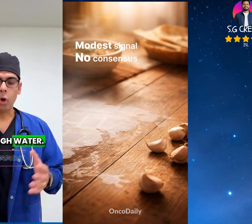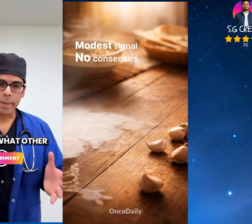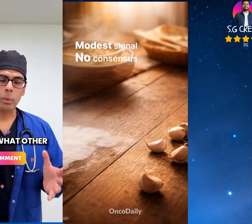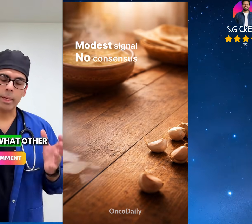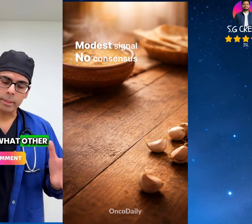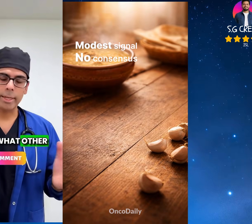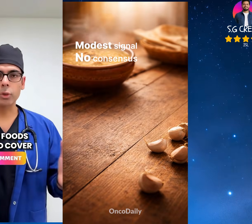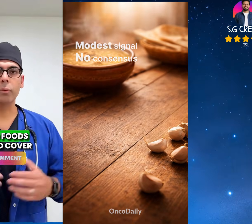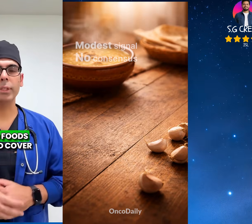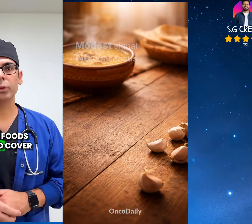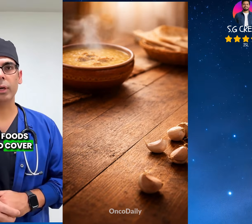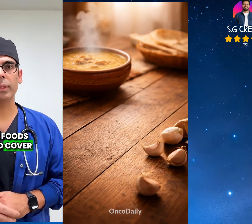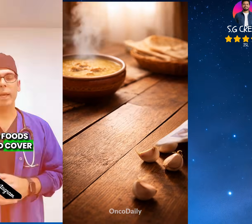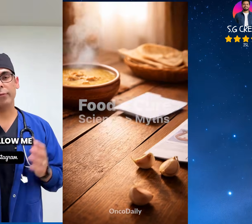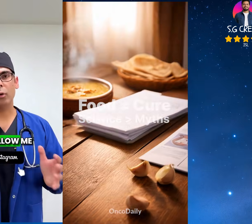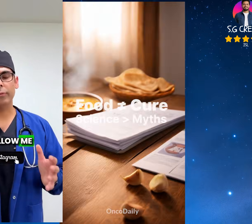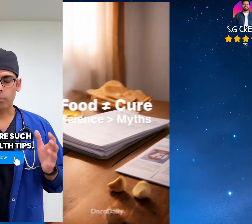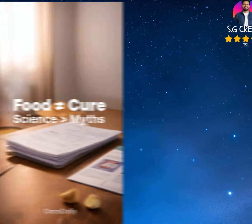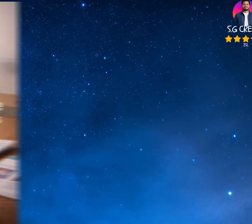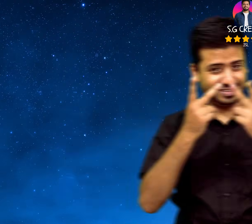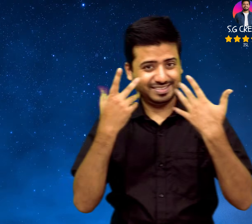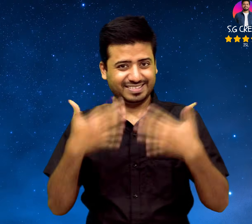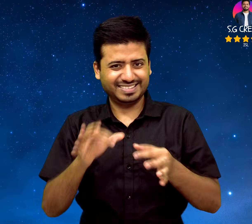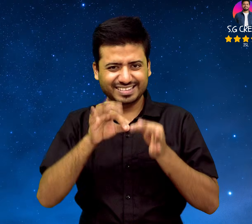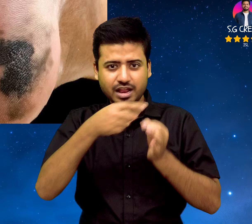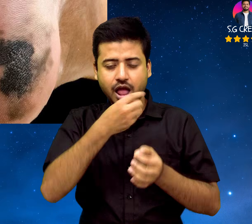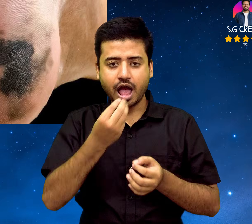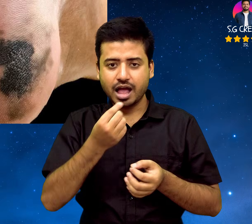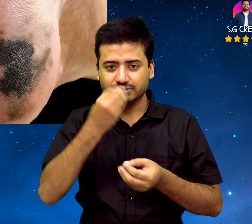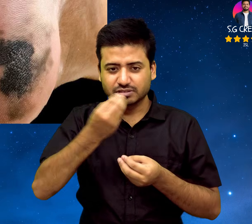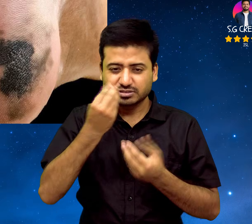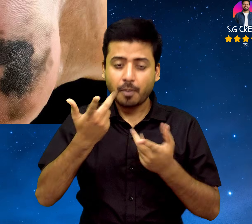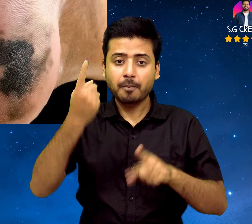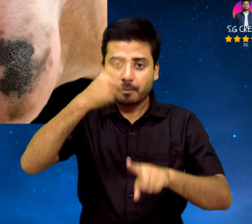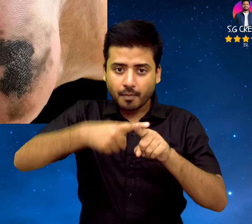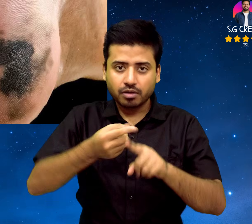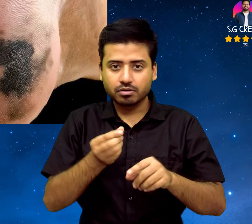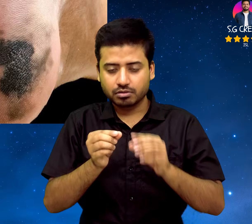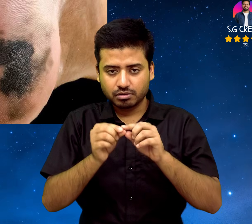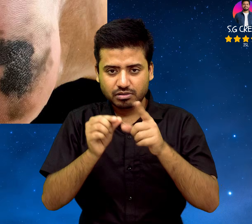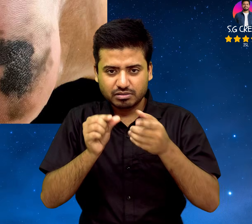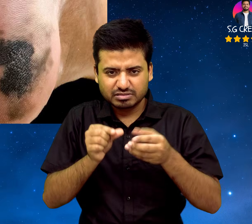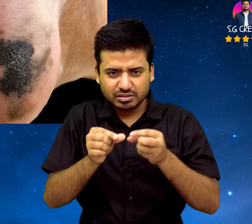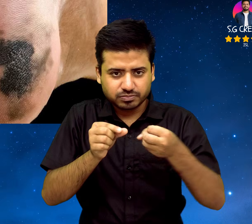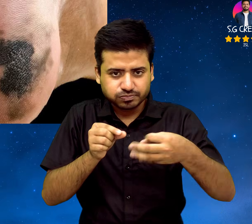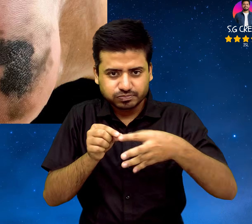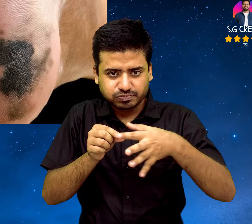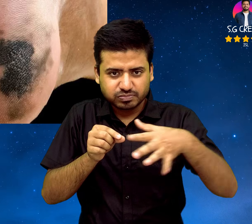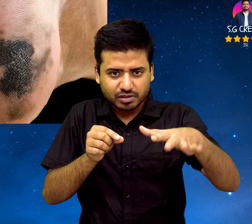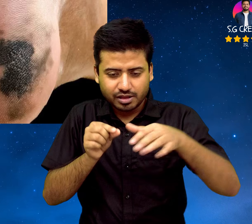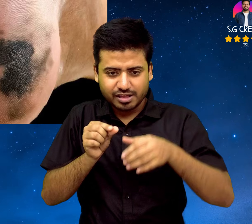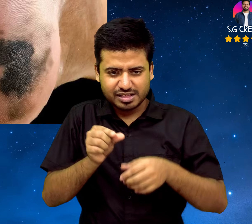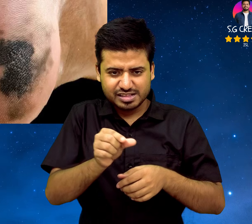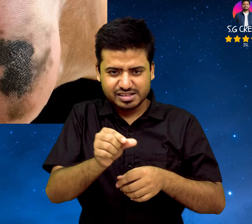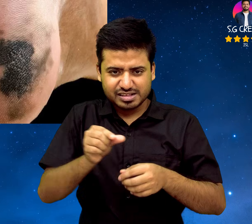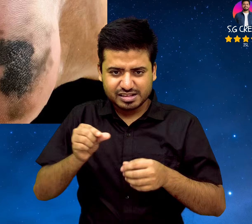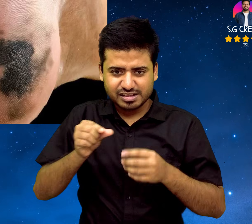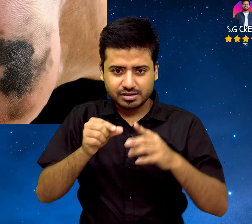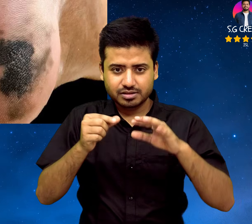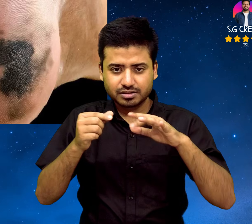what butyrate, other yes no foods I maintaining should cover gut and barrier follow me for more. integrity, reducing systemic low-grade inflammation, and supporting gut-mediated immunity.